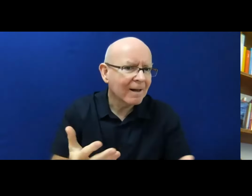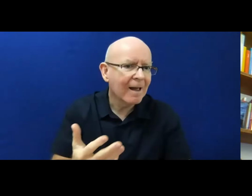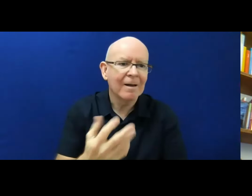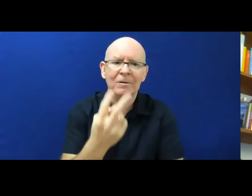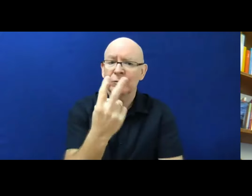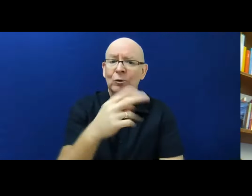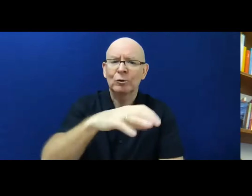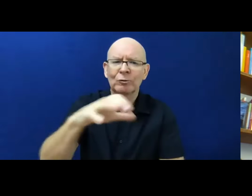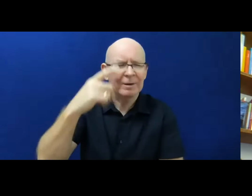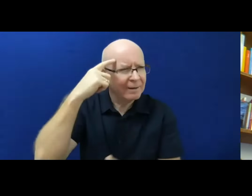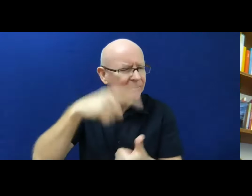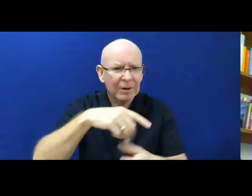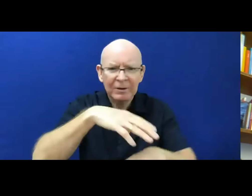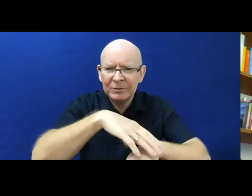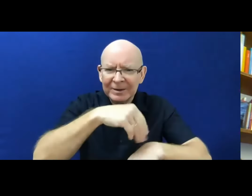we